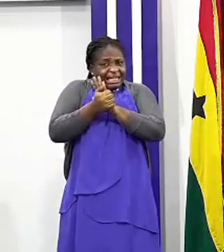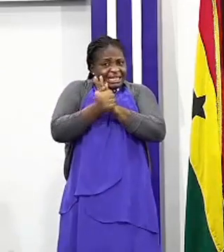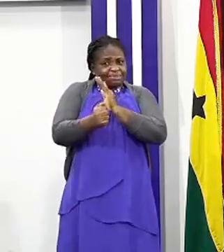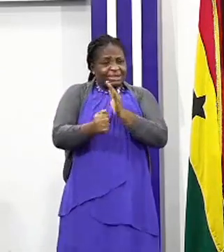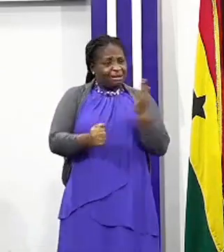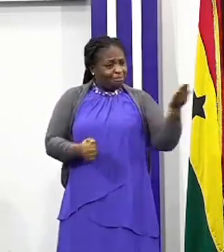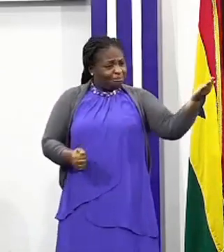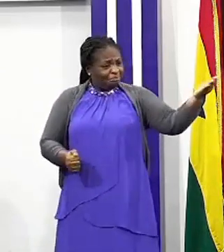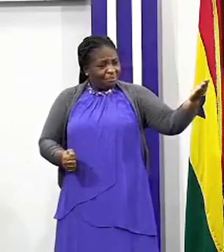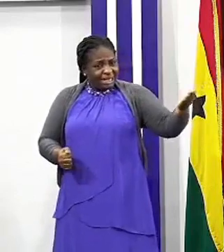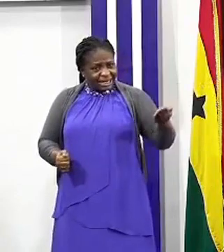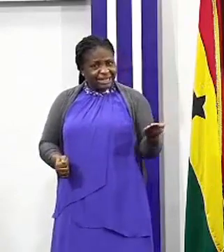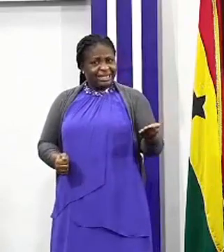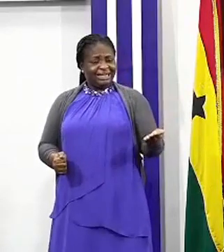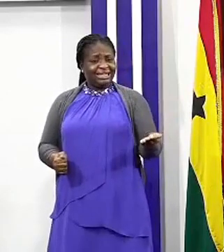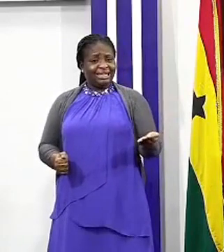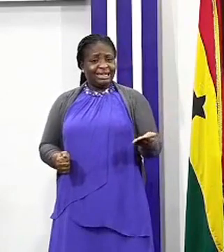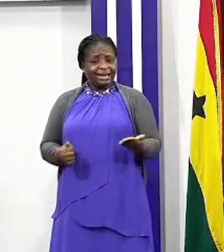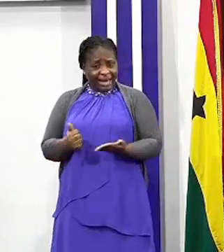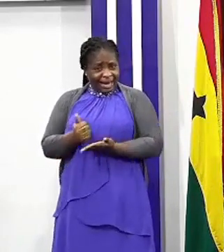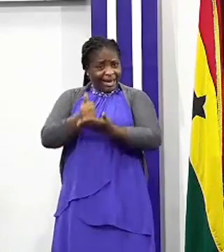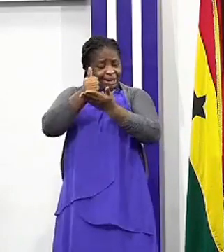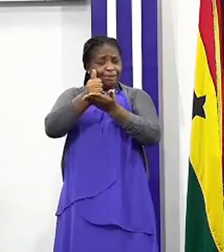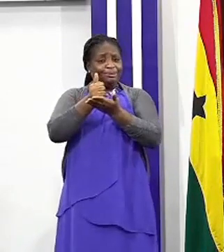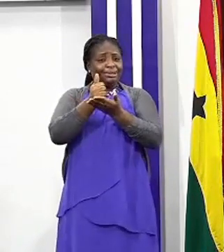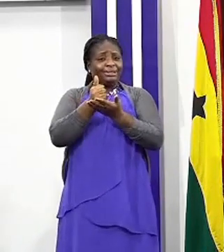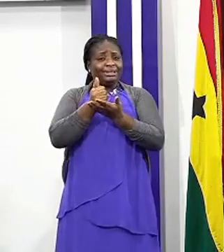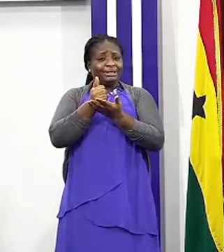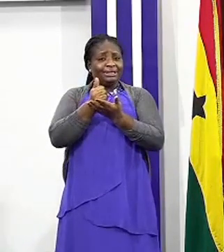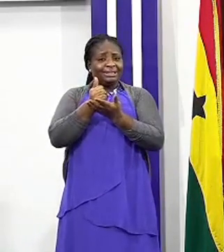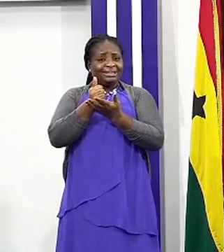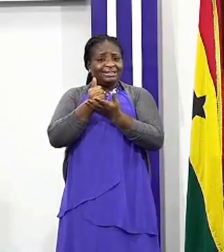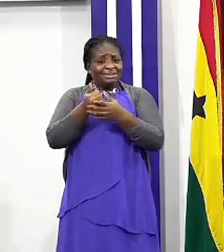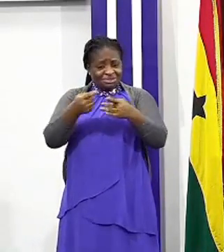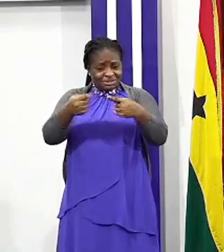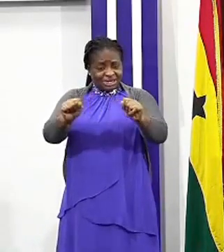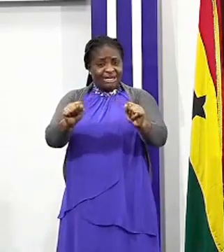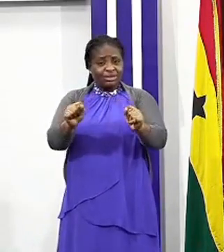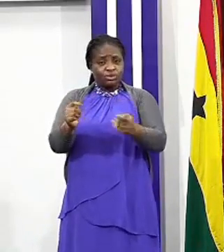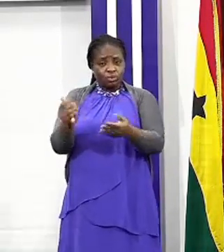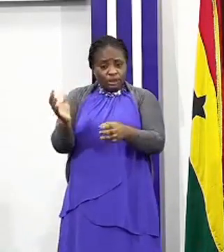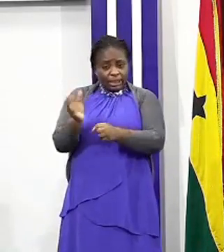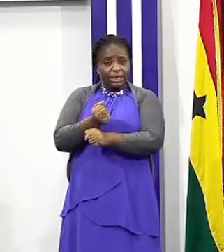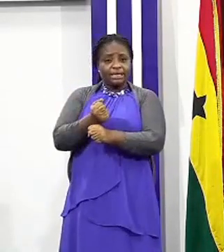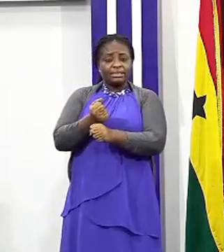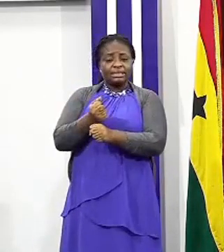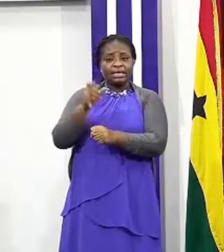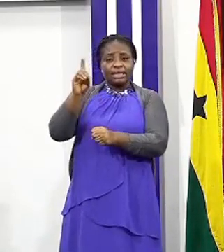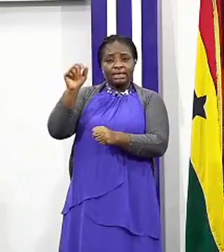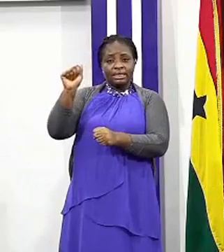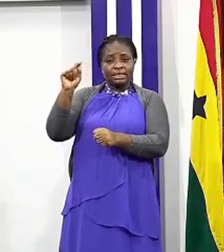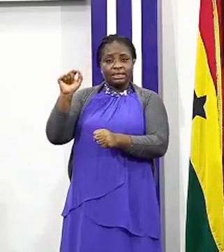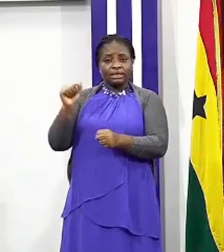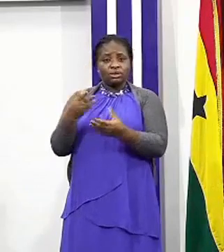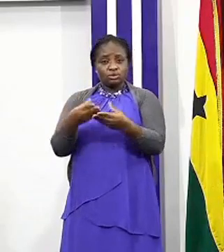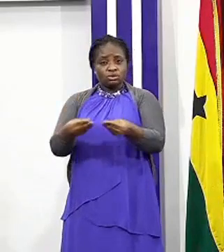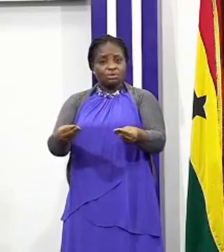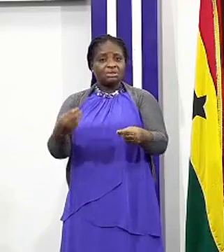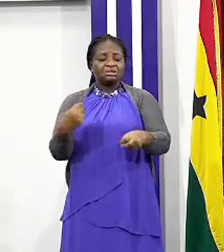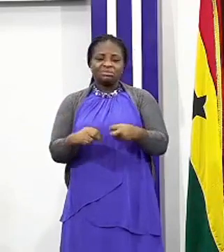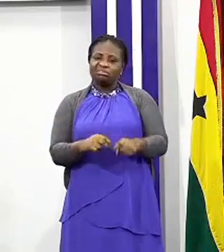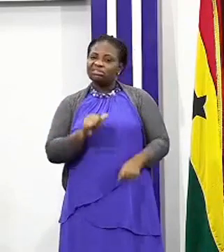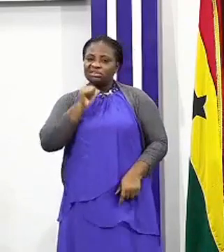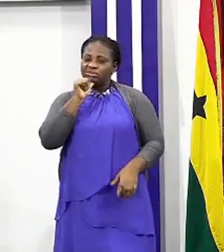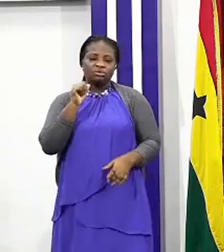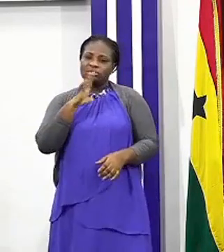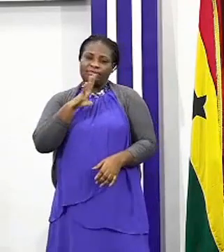breaking their backs around the clock in trying to get data to help us solve this problem. That one is not fair